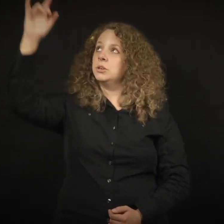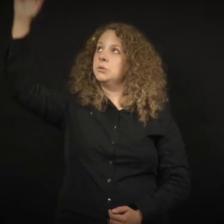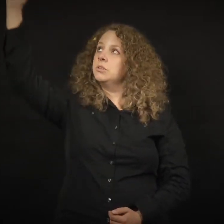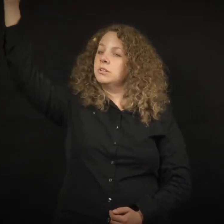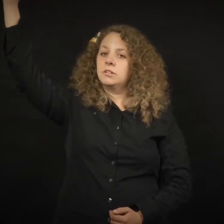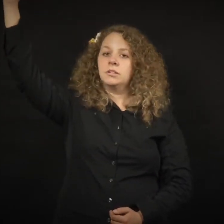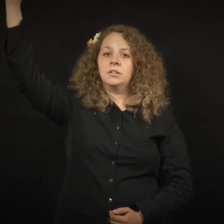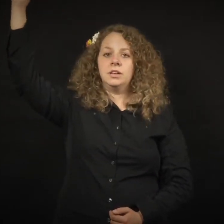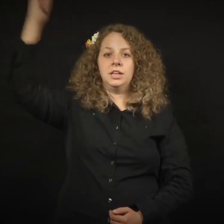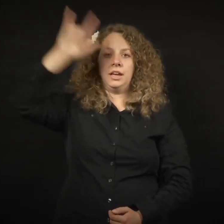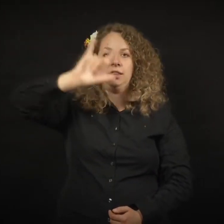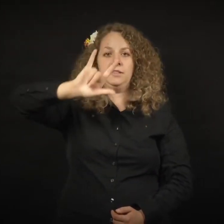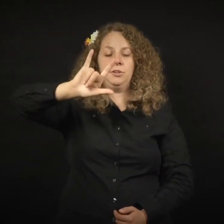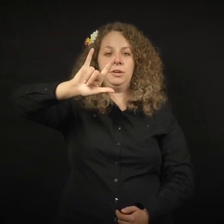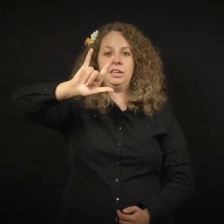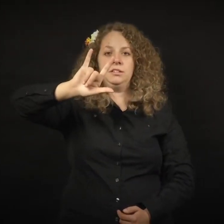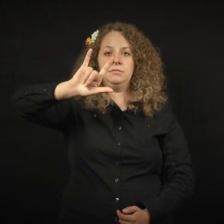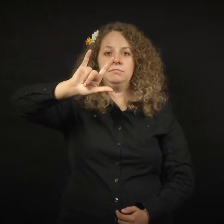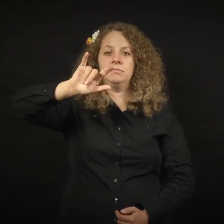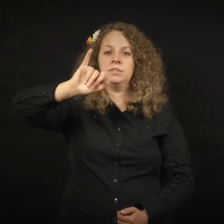So, an I love you hand, the